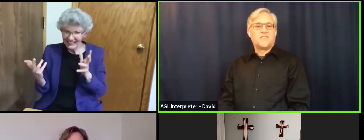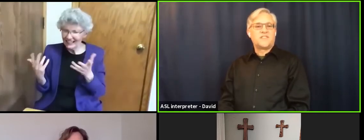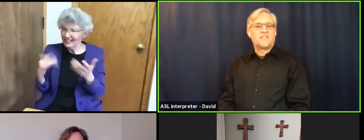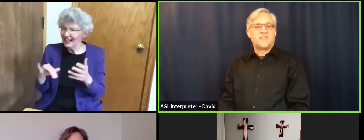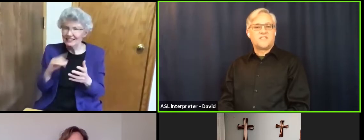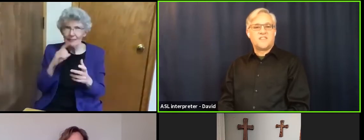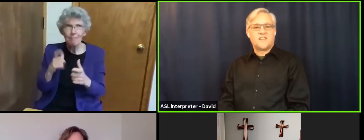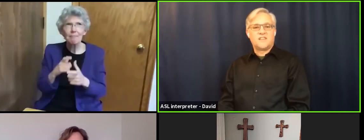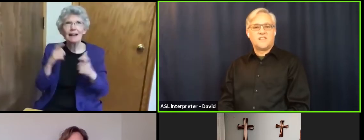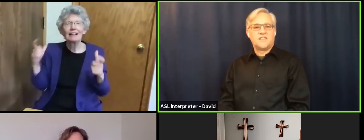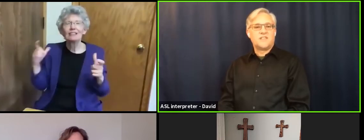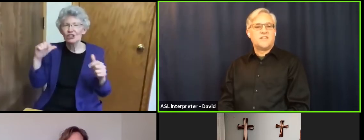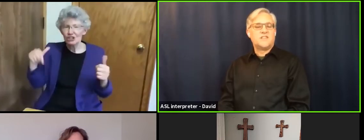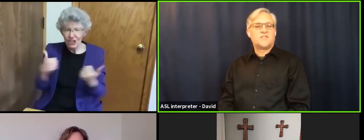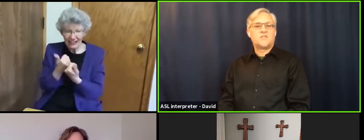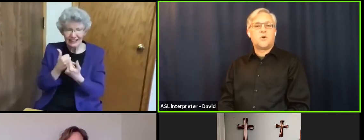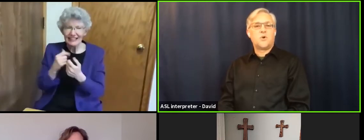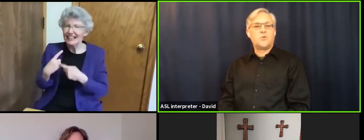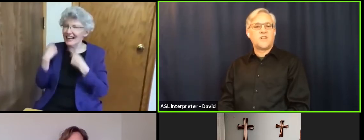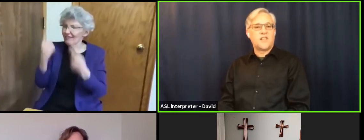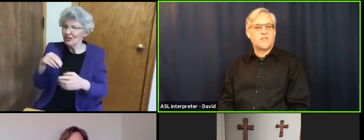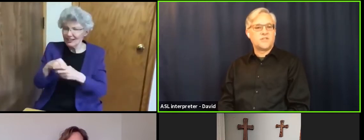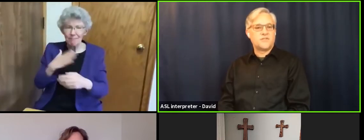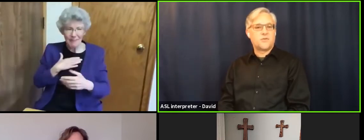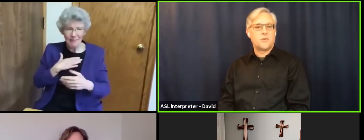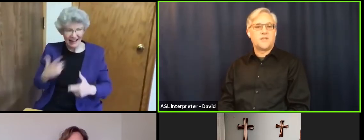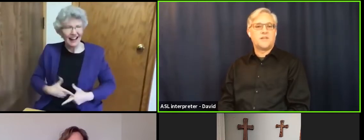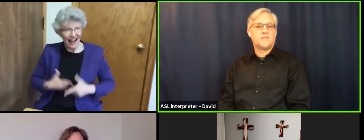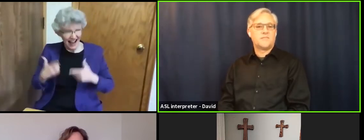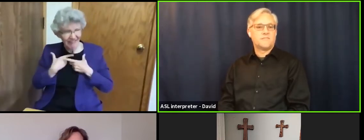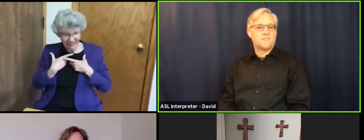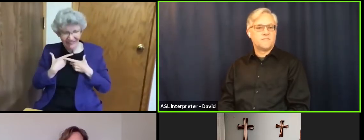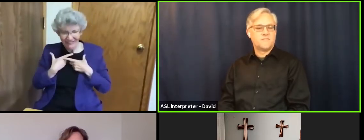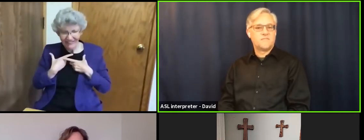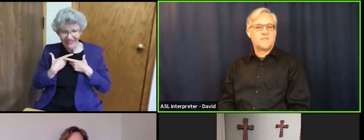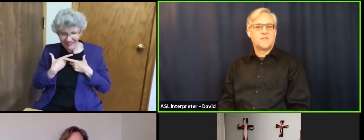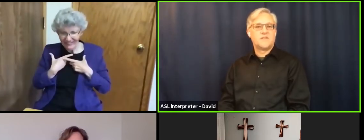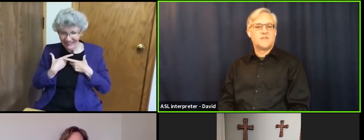But this distancing is so challenging for me.